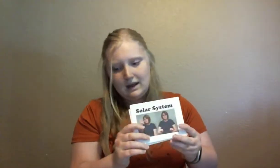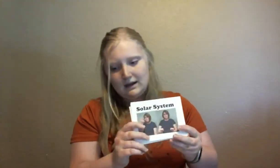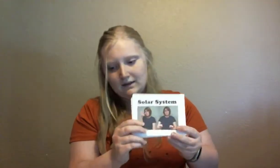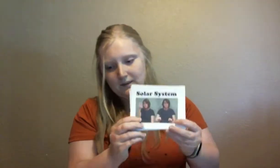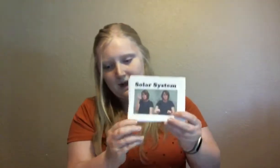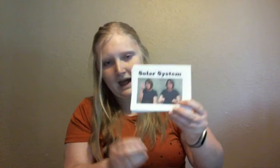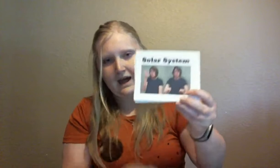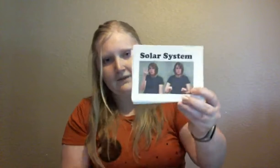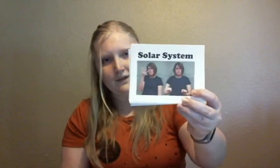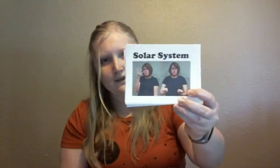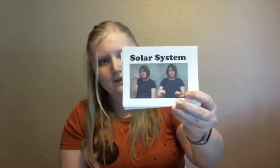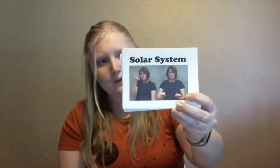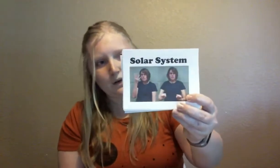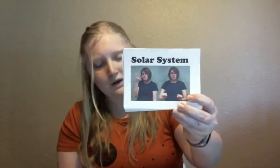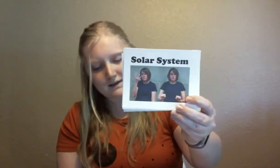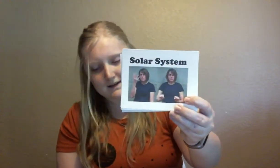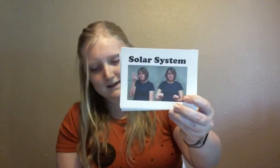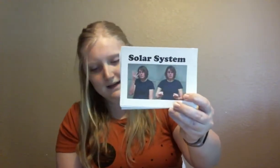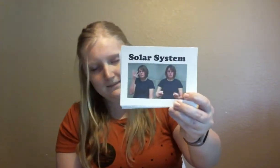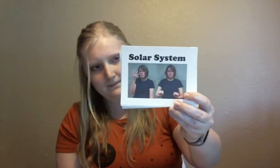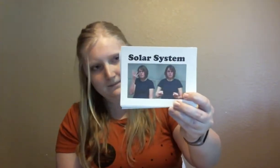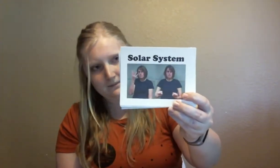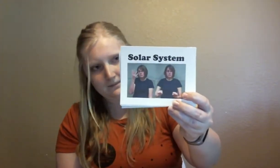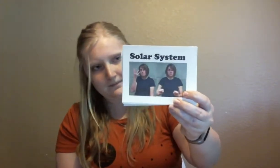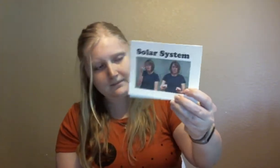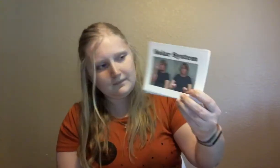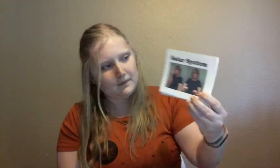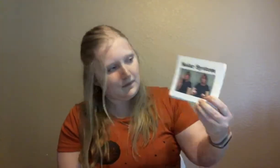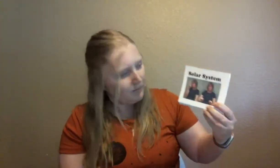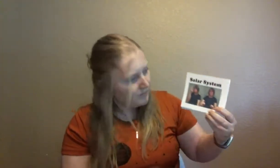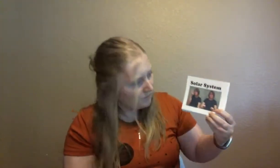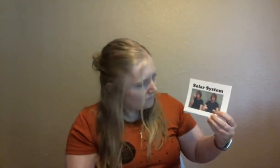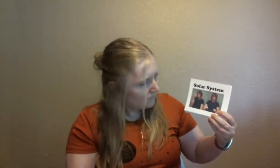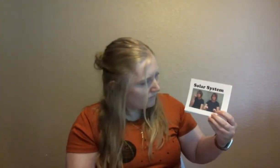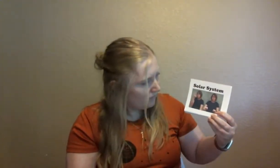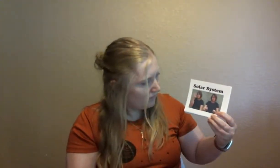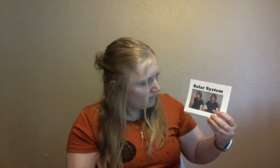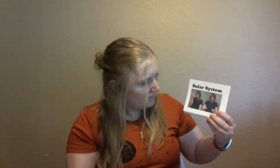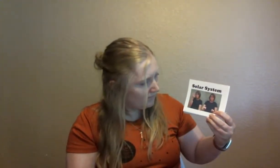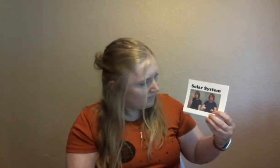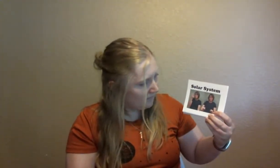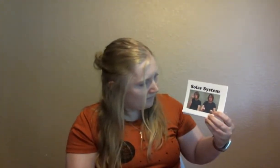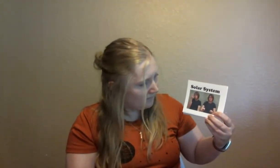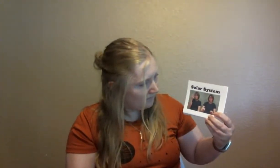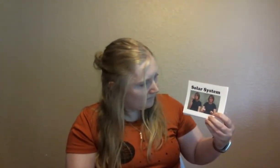Next we have solar system. So solar system